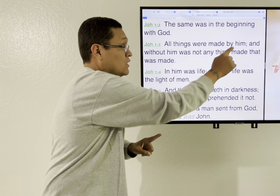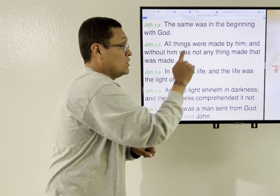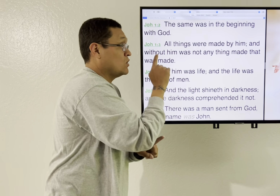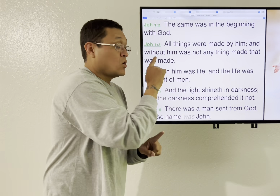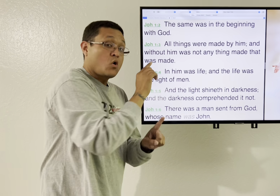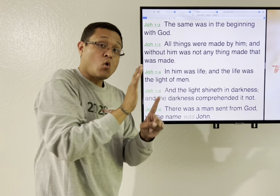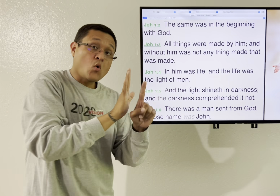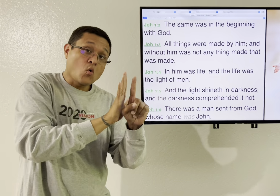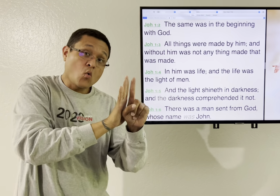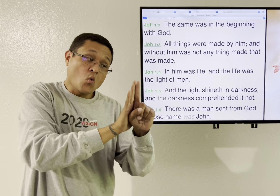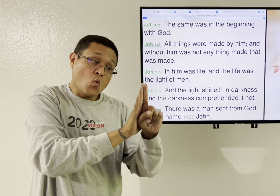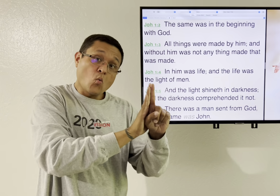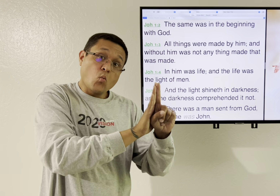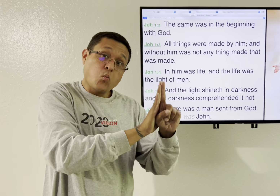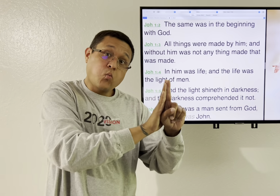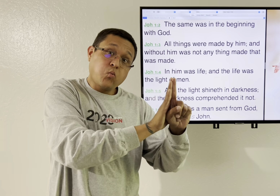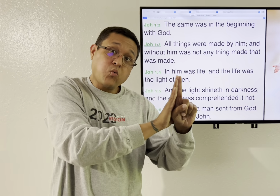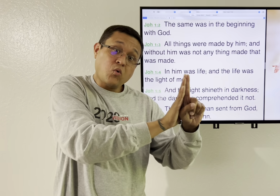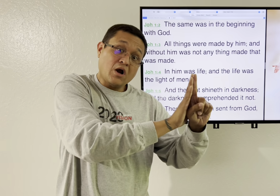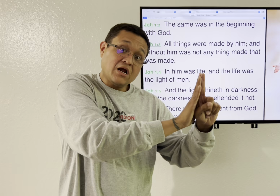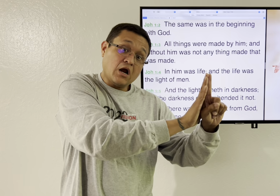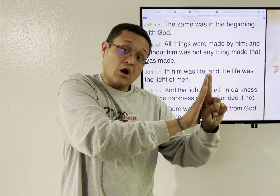And it says, and without Him,